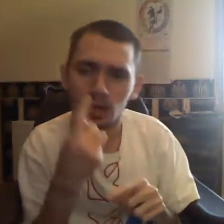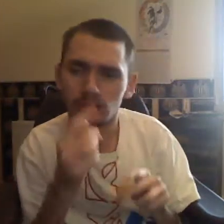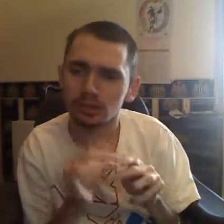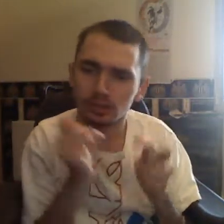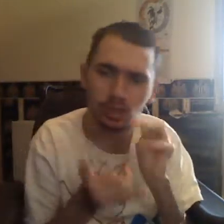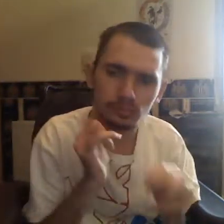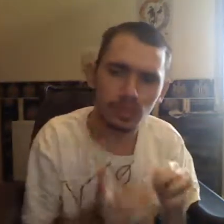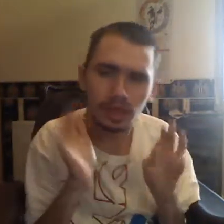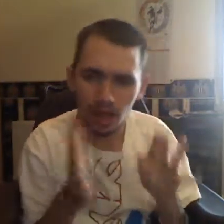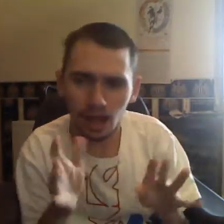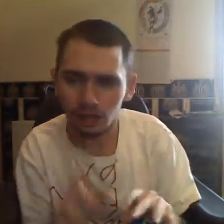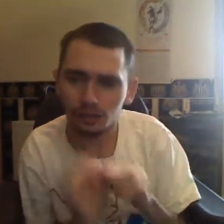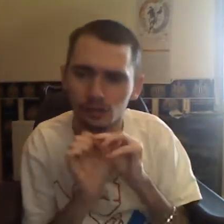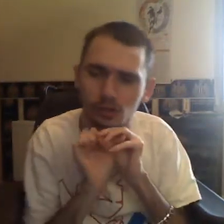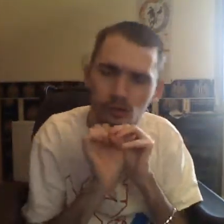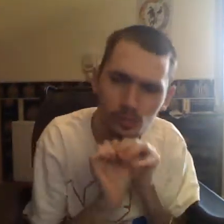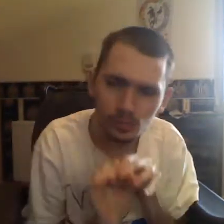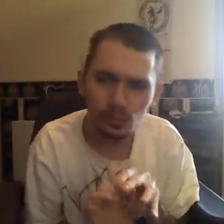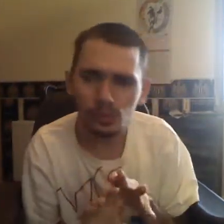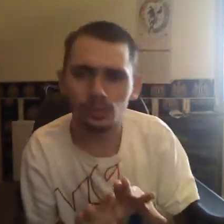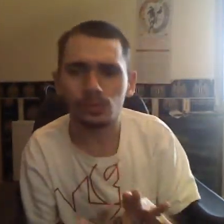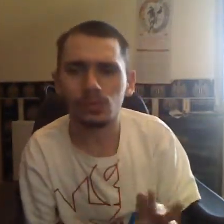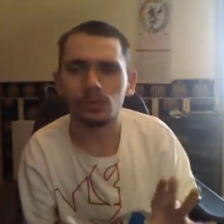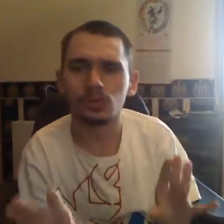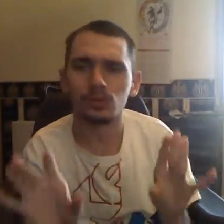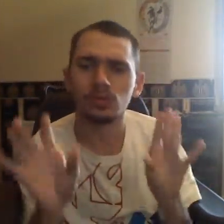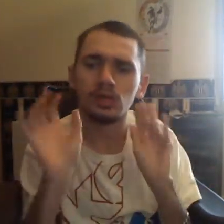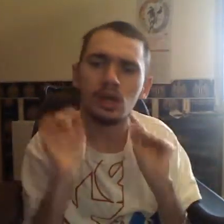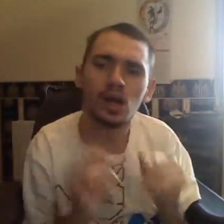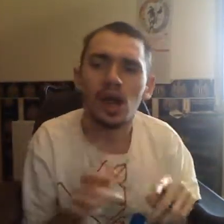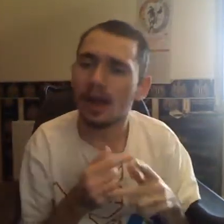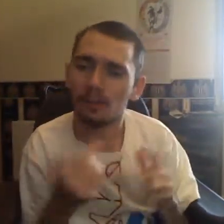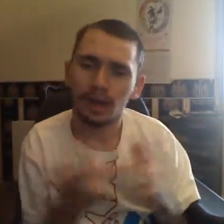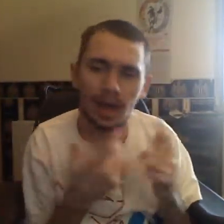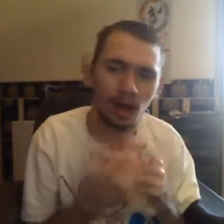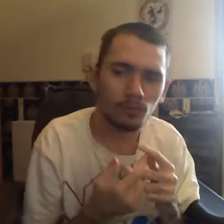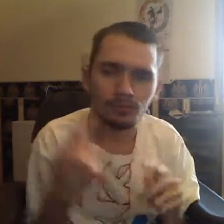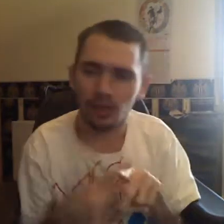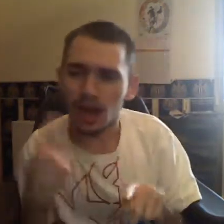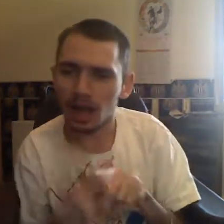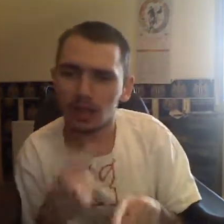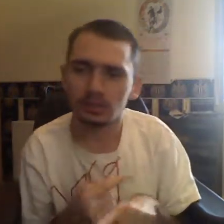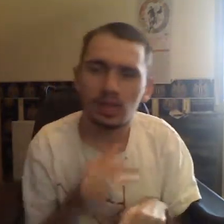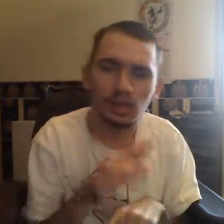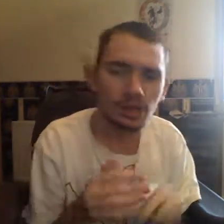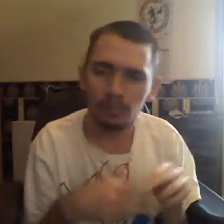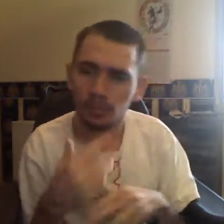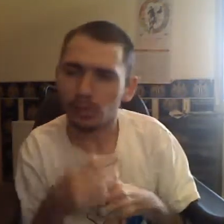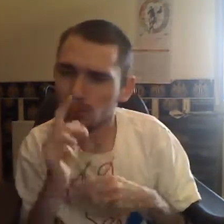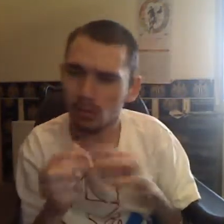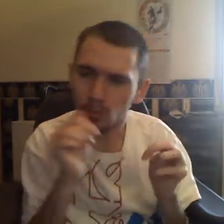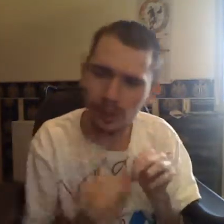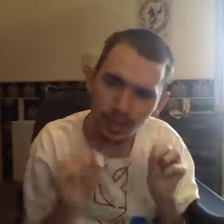battle. Sometimes I'm gonna have to lose. Ain't about how fast I get there. Ain't about